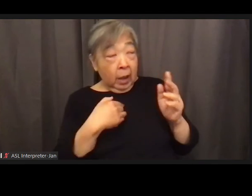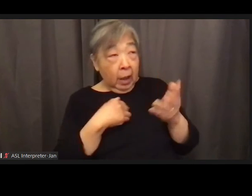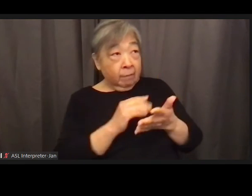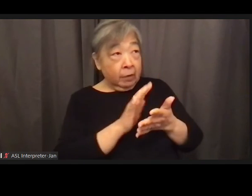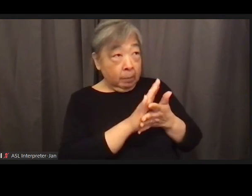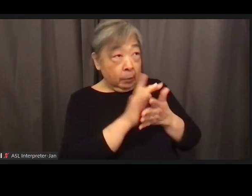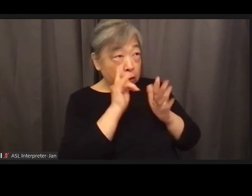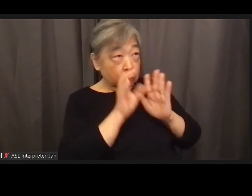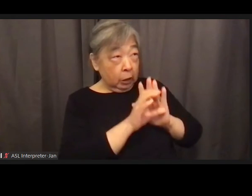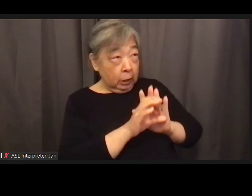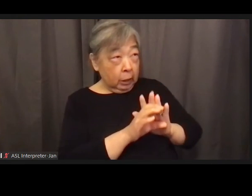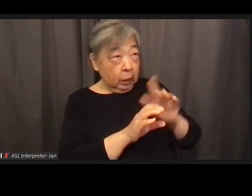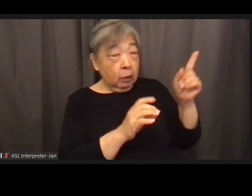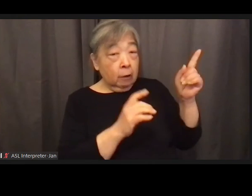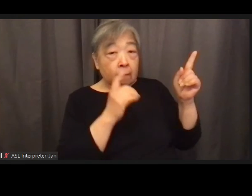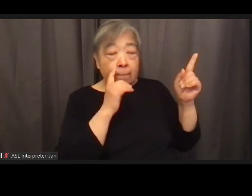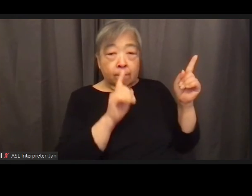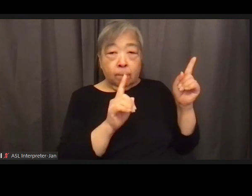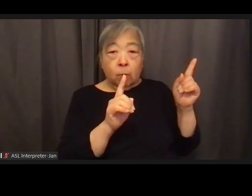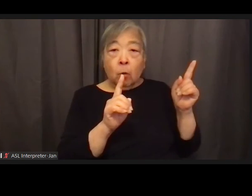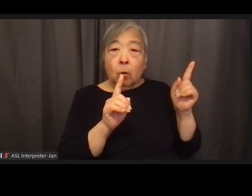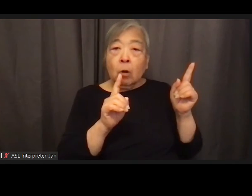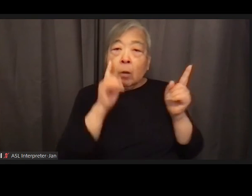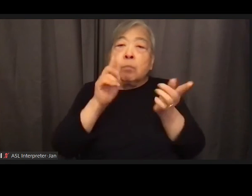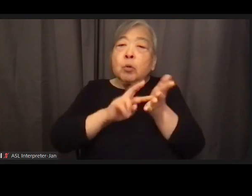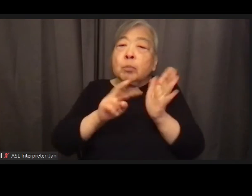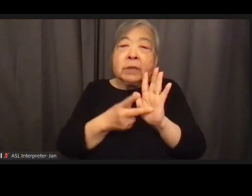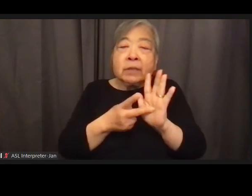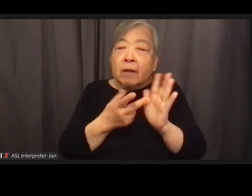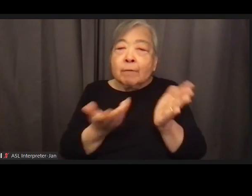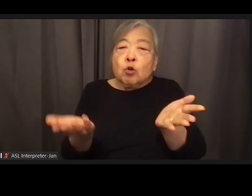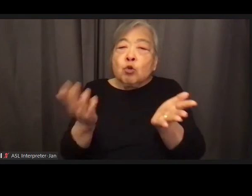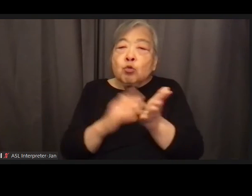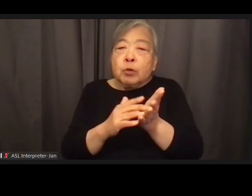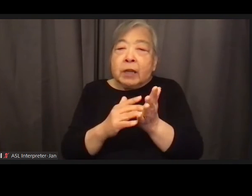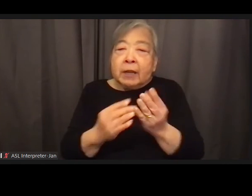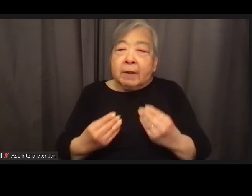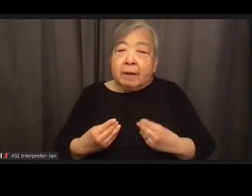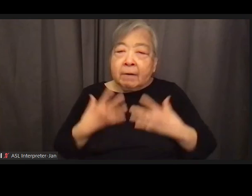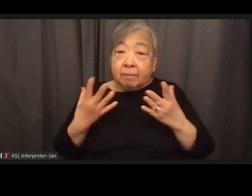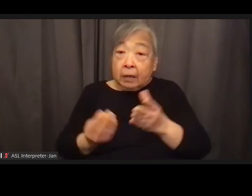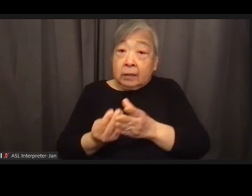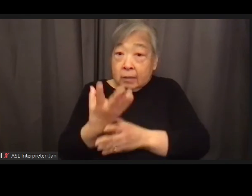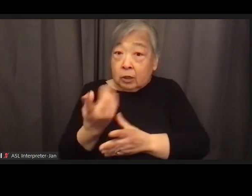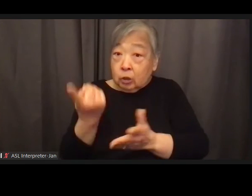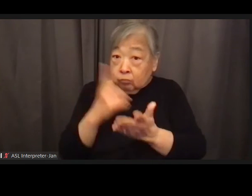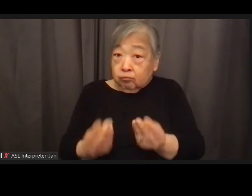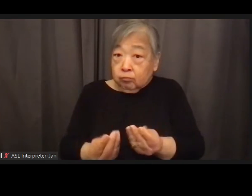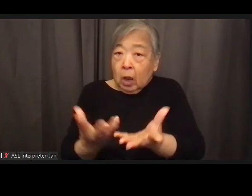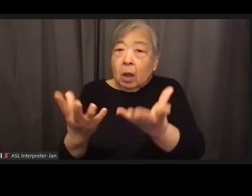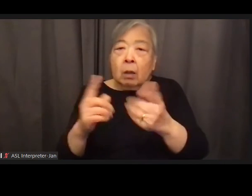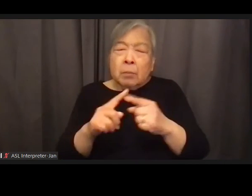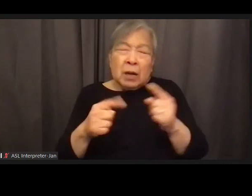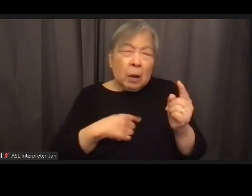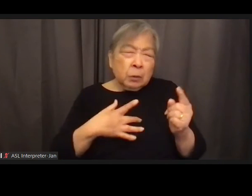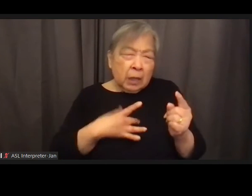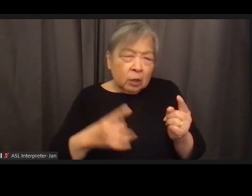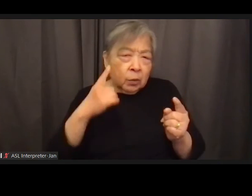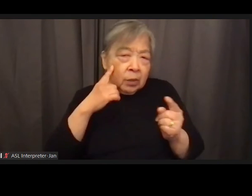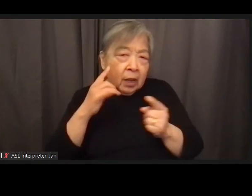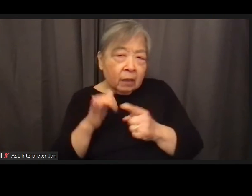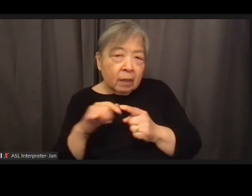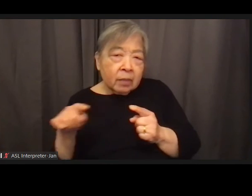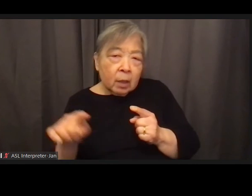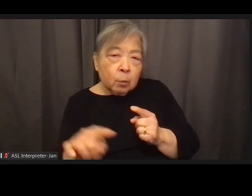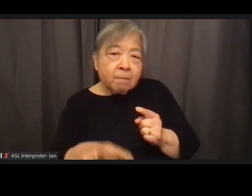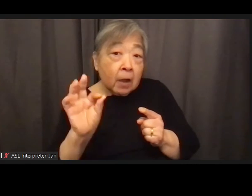for revitalization purposes, but I'd like to think that they will also find other ways to engage with it, whether